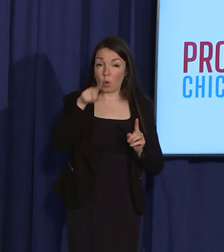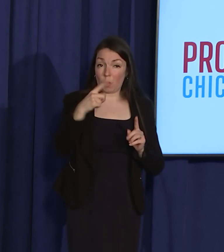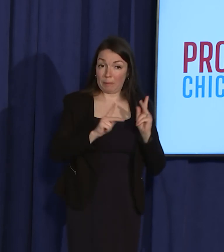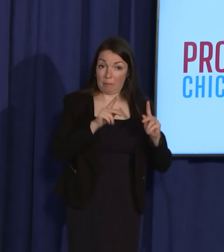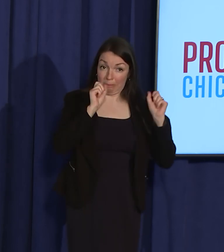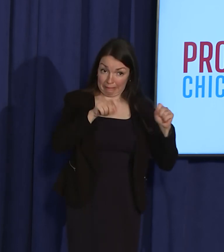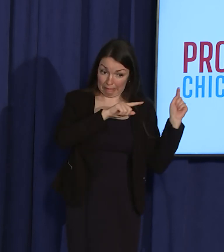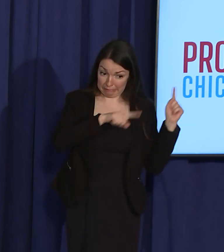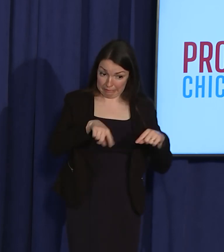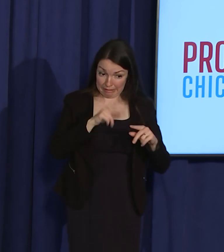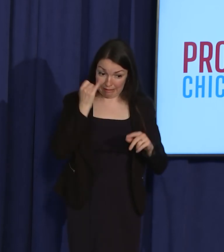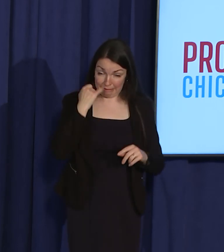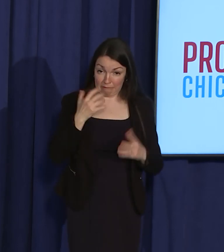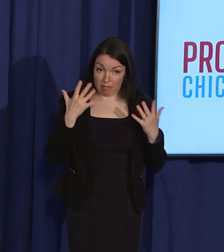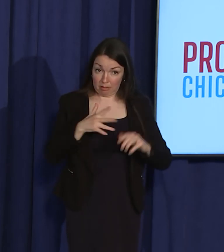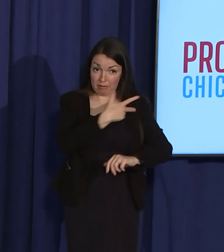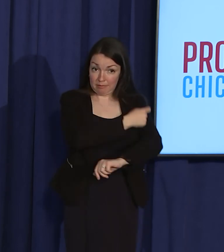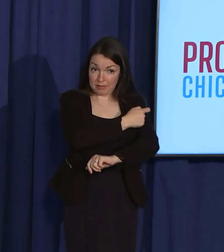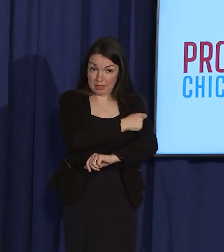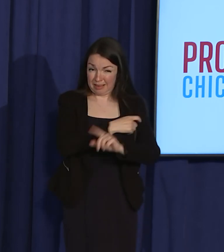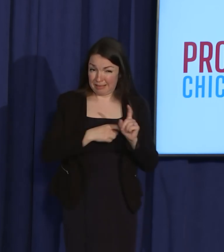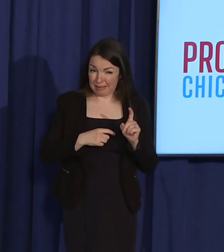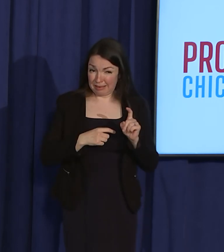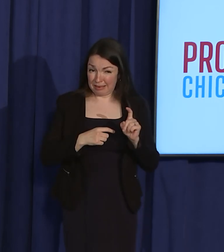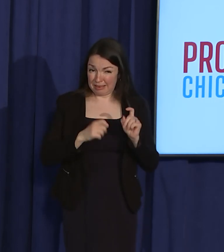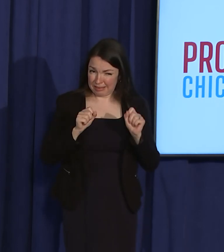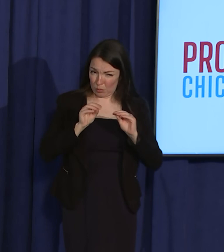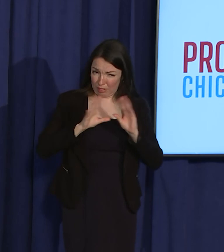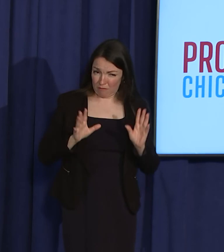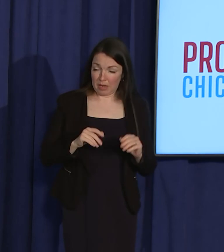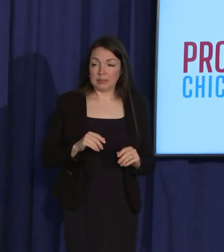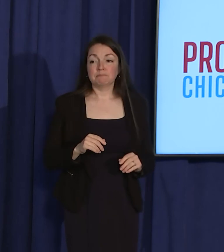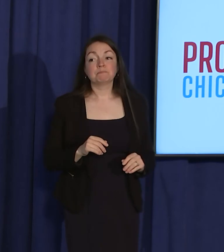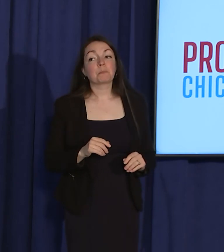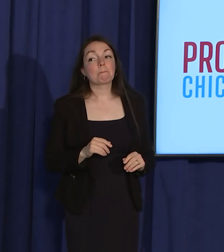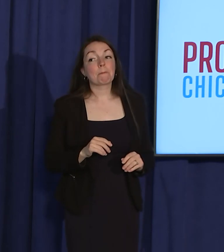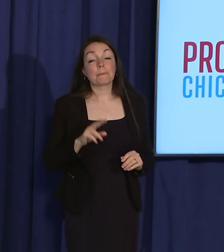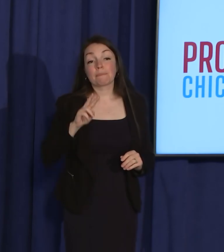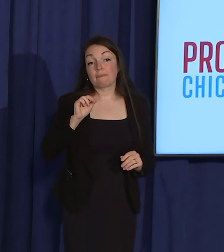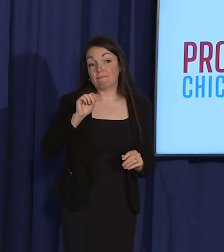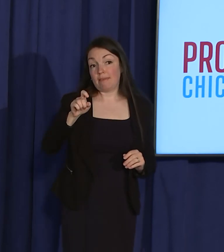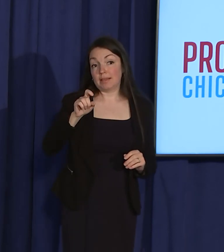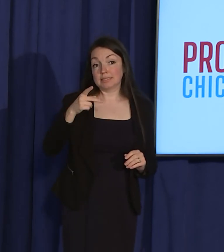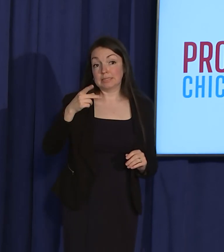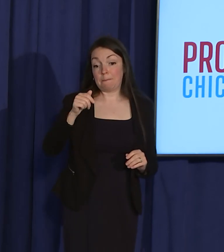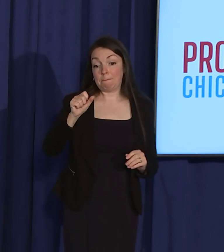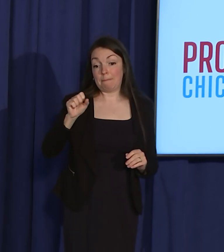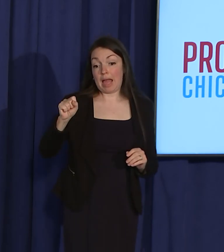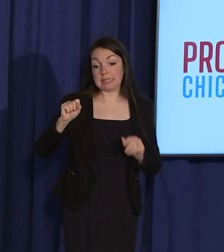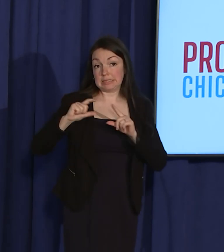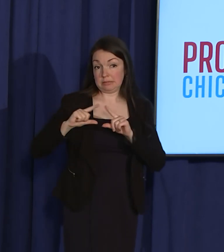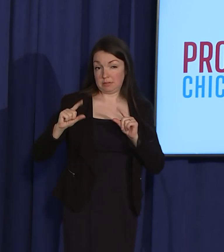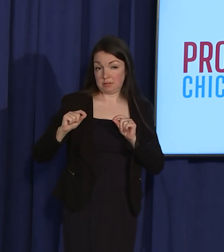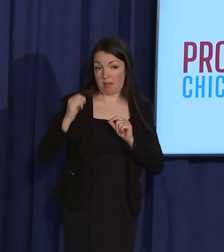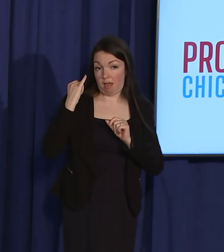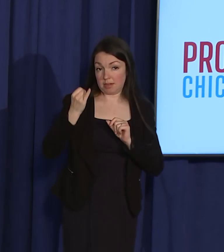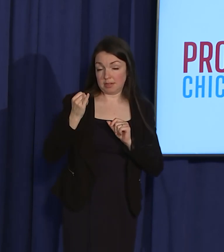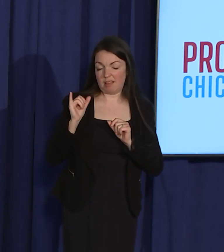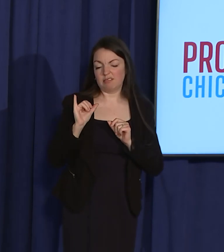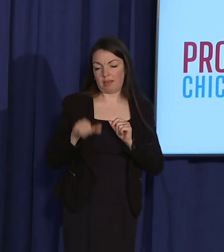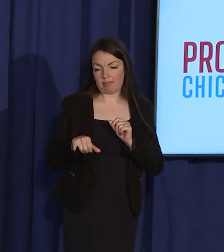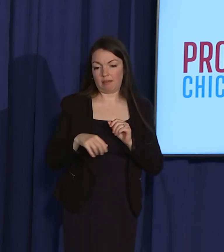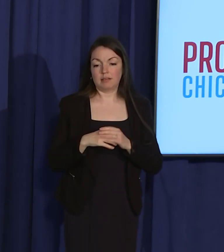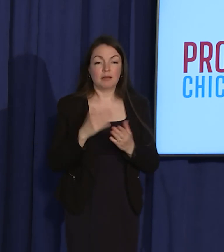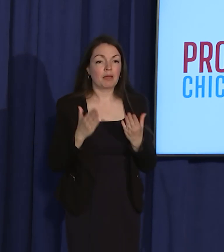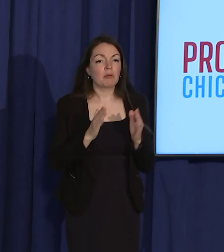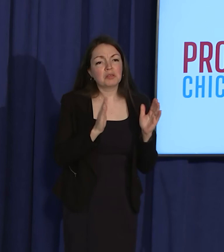attend will be those who are vaccinated. Is that what you're saying, or can you clarify? Yeah, so this Vax Pass idea that I'm thinking about is a little bit along those lines. Those